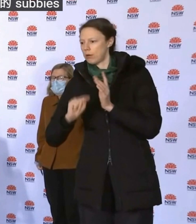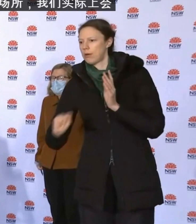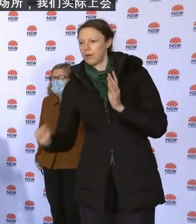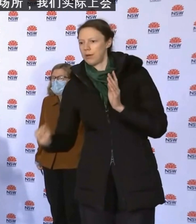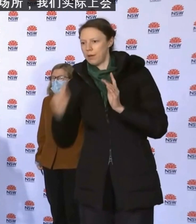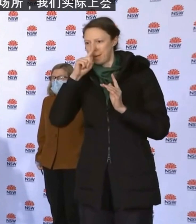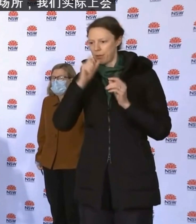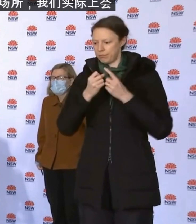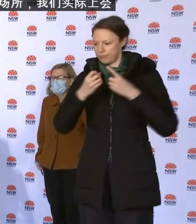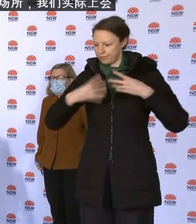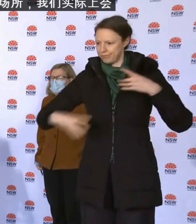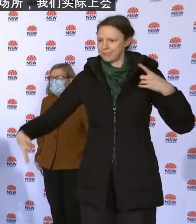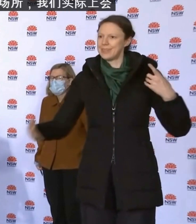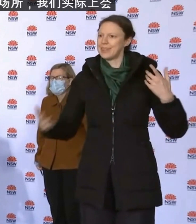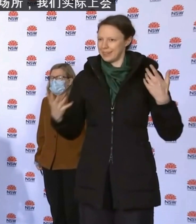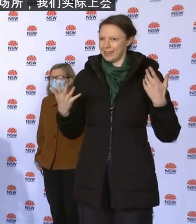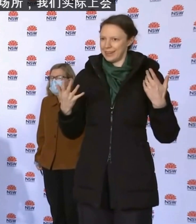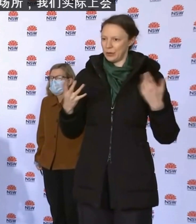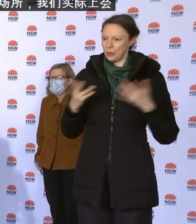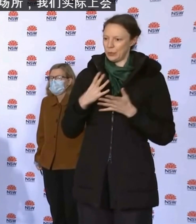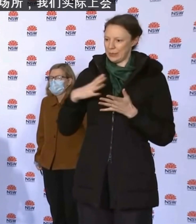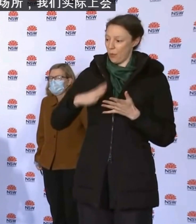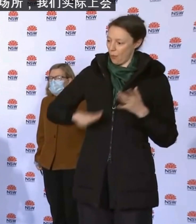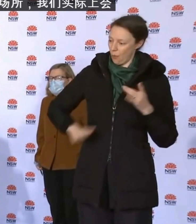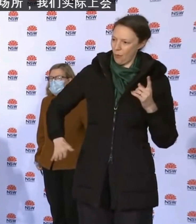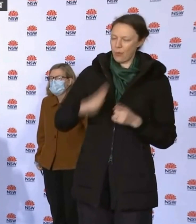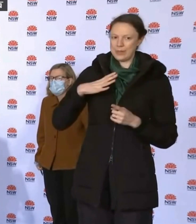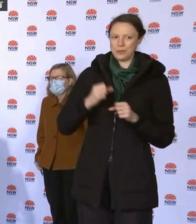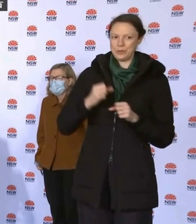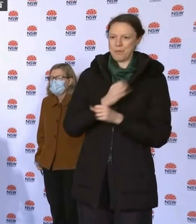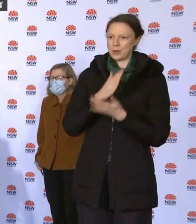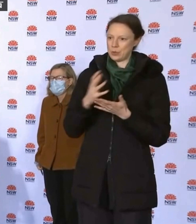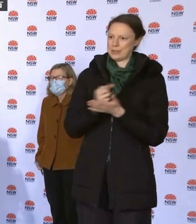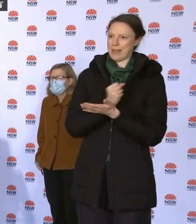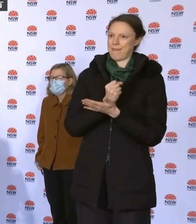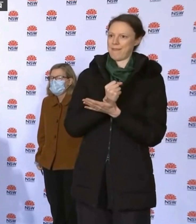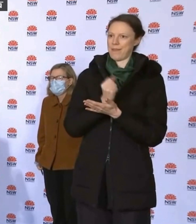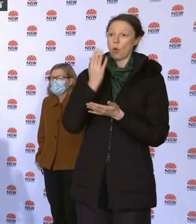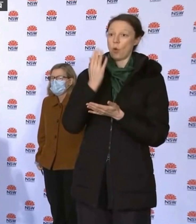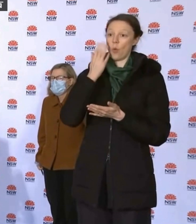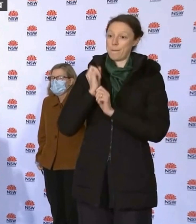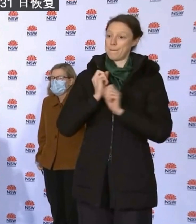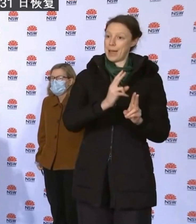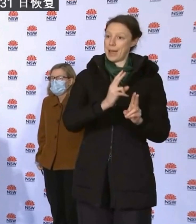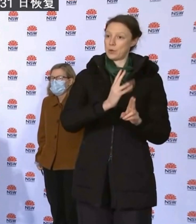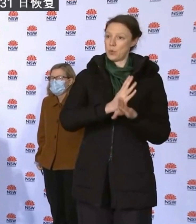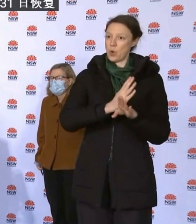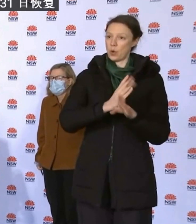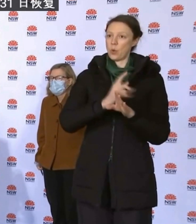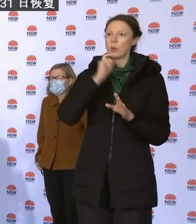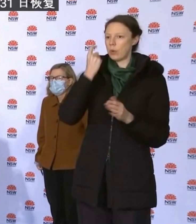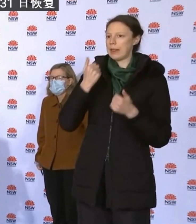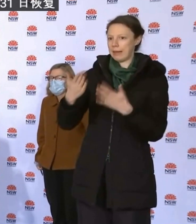Sydney, that when you resume work, you have a safe workplace. And we'll be actually giving the industry plenty of warning before July